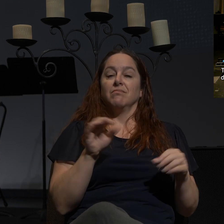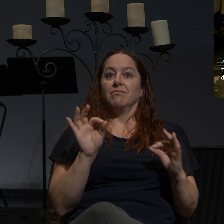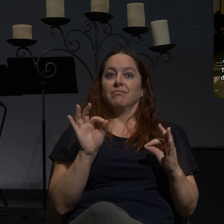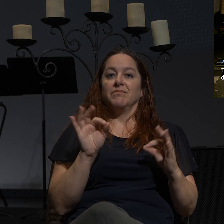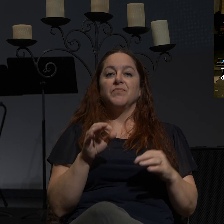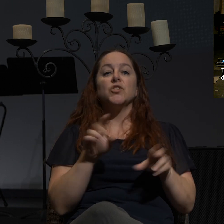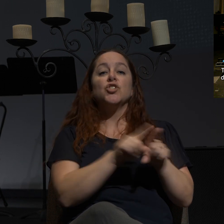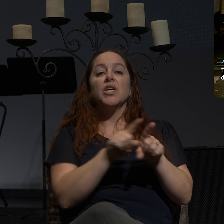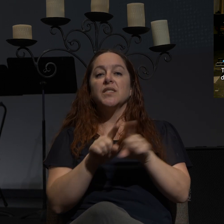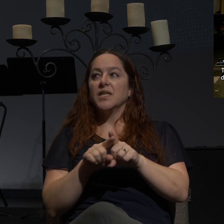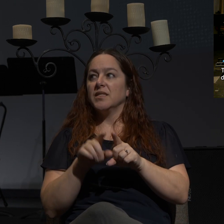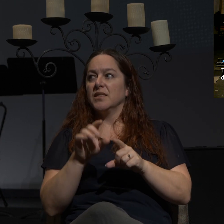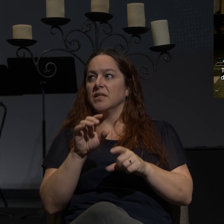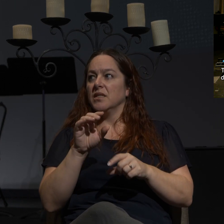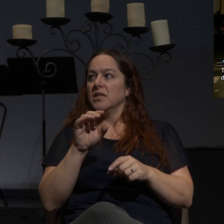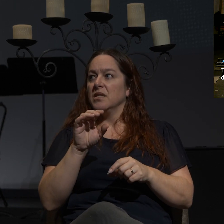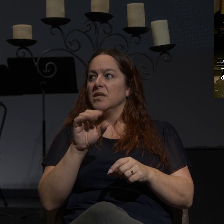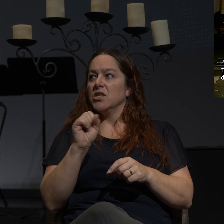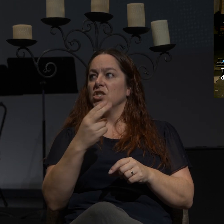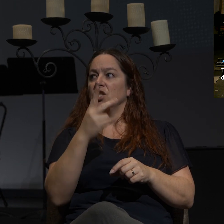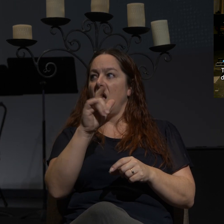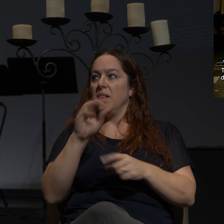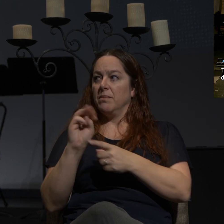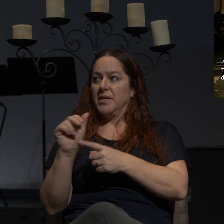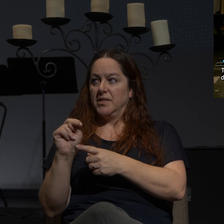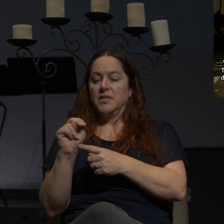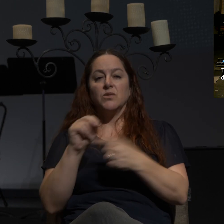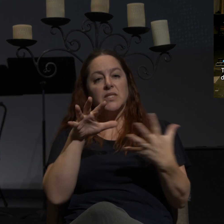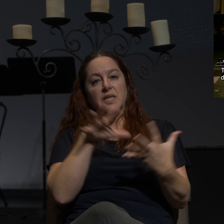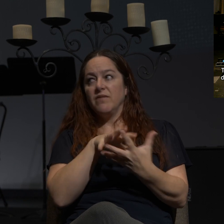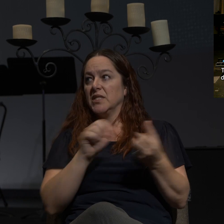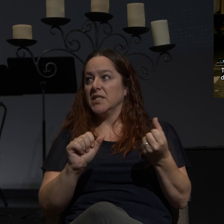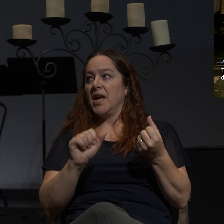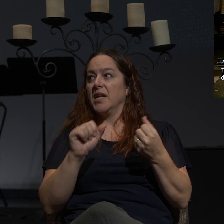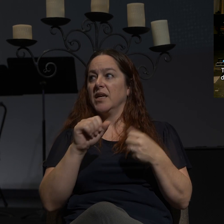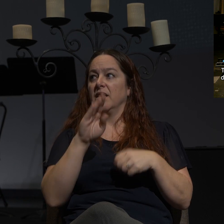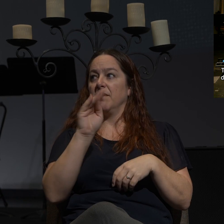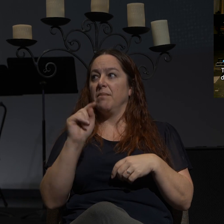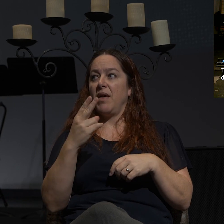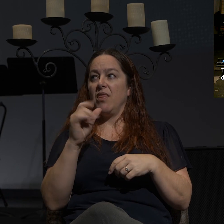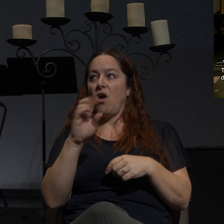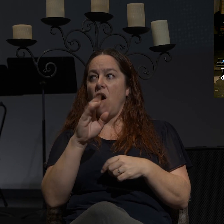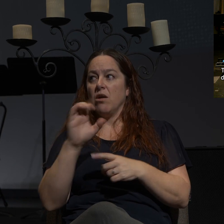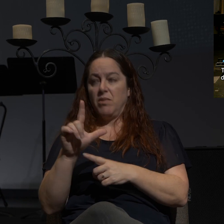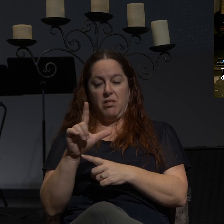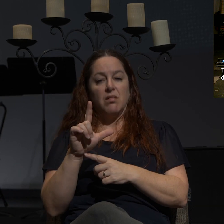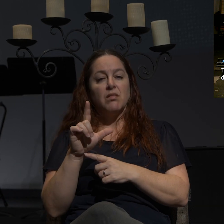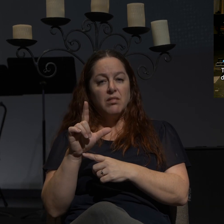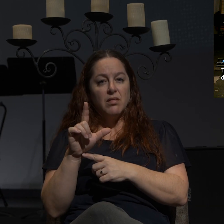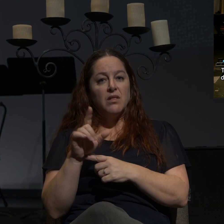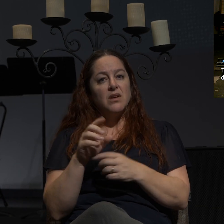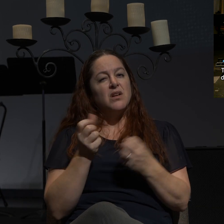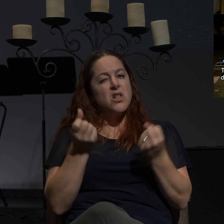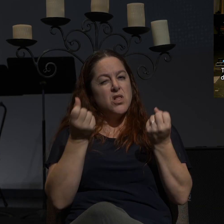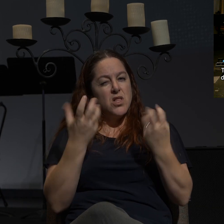as Shalman devastated Beth Arbel on the day of battle. Lots